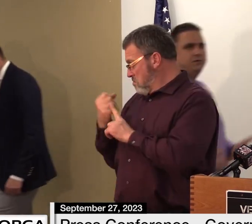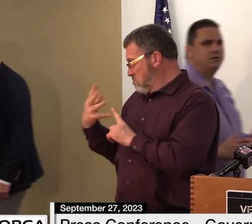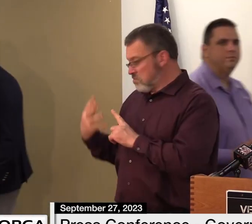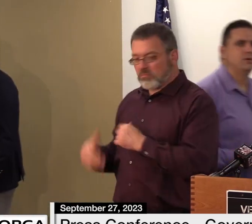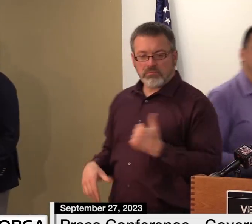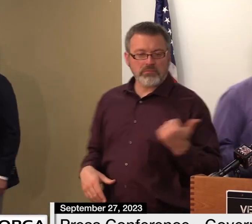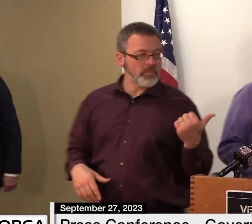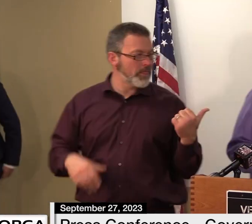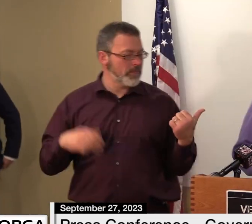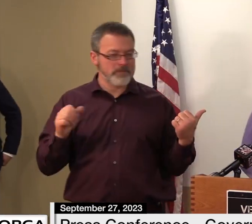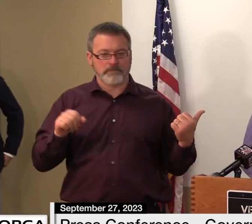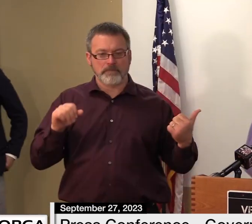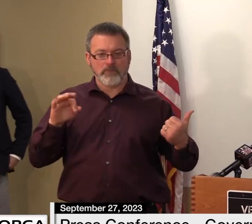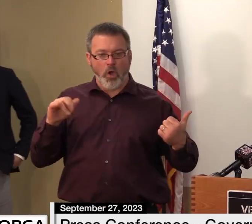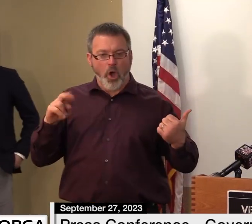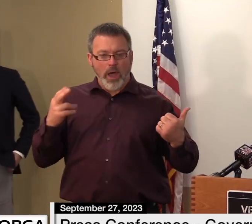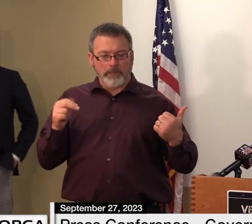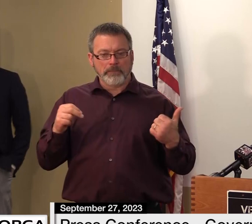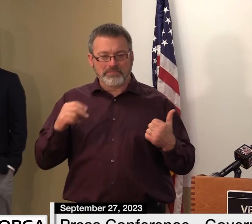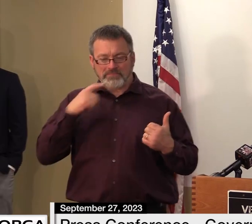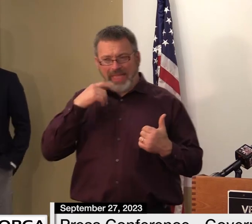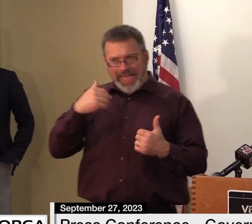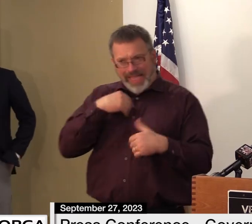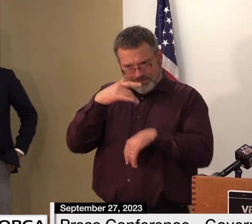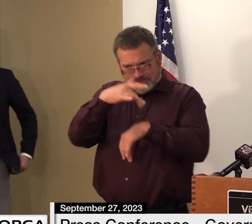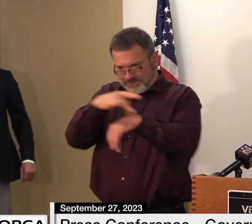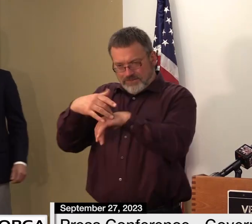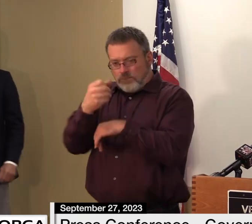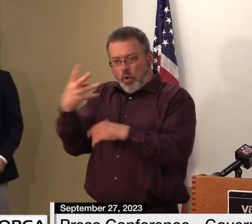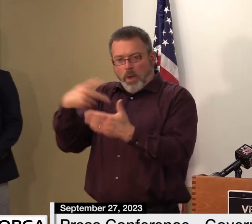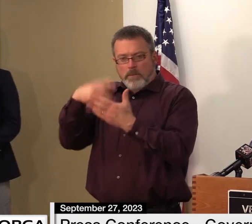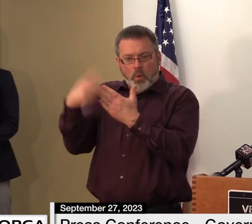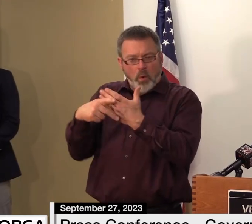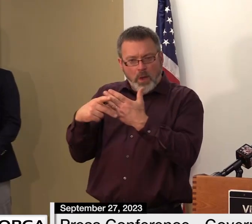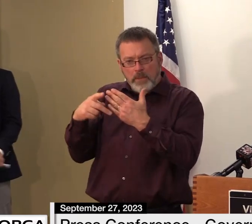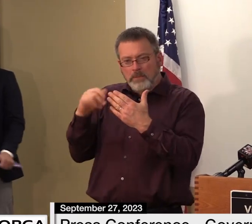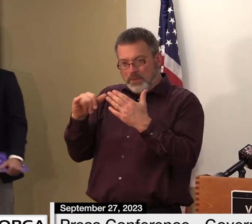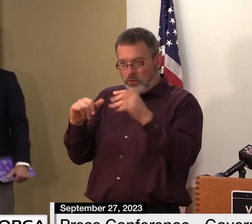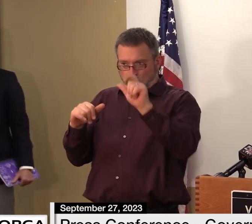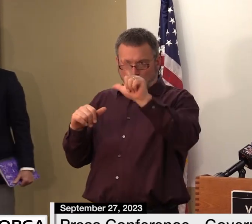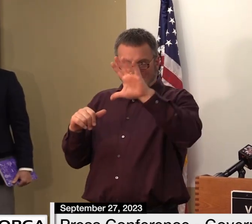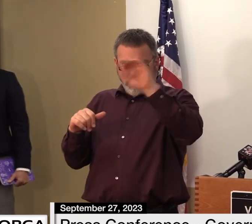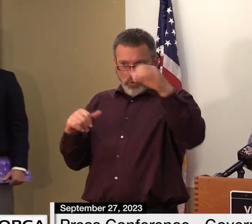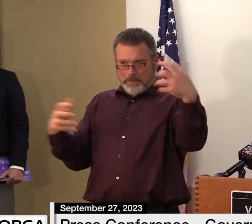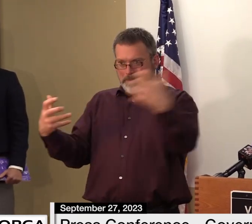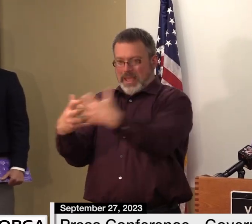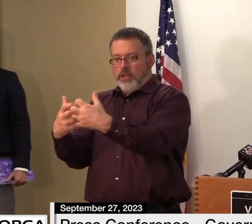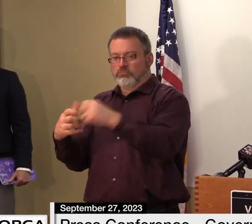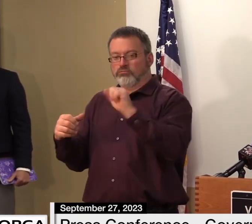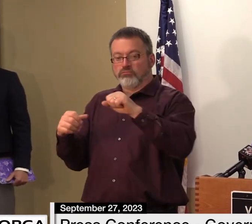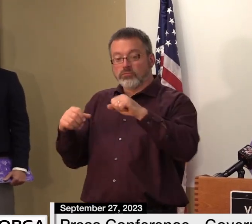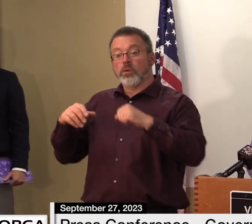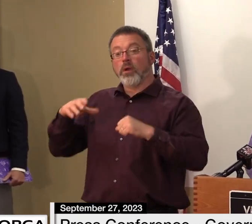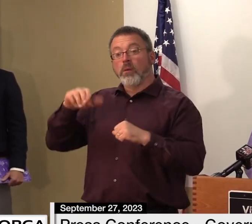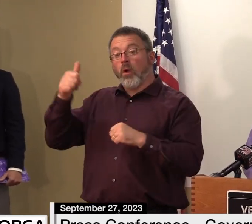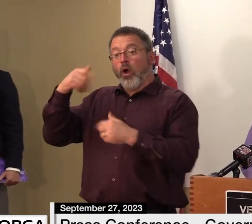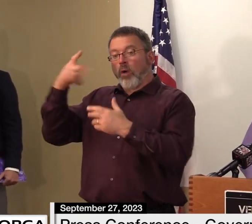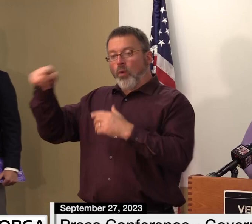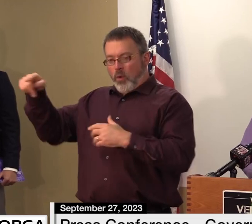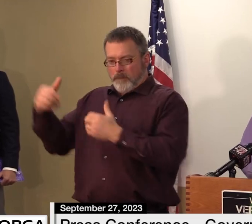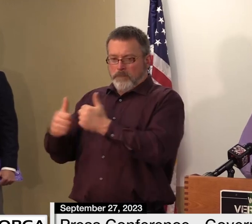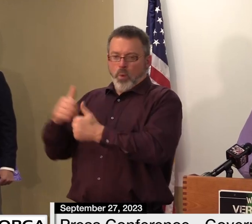there are just a few programs that stay at the 25%. But from a financial perspective, the vast majority will be in